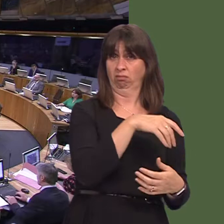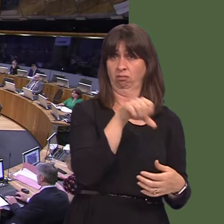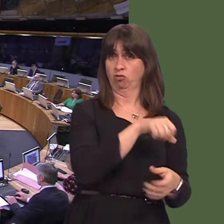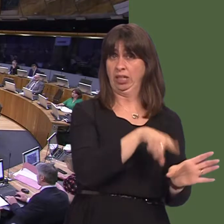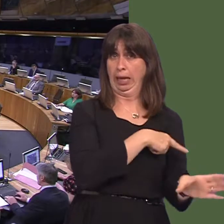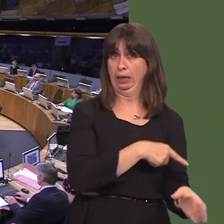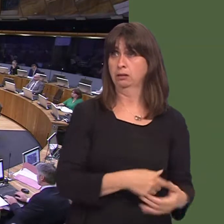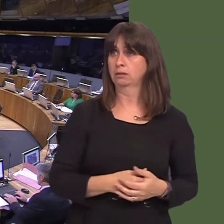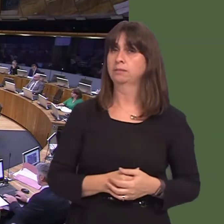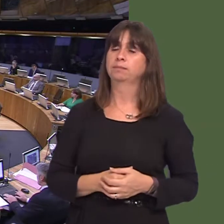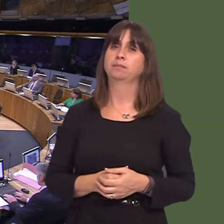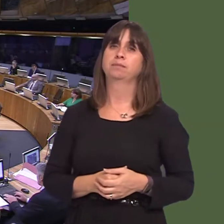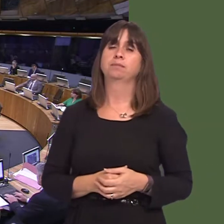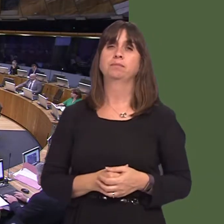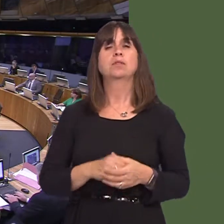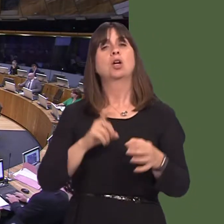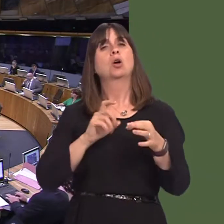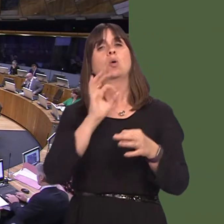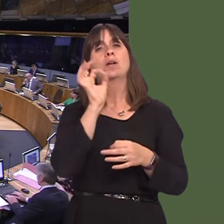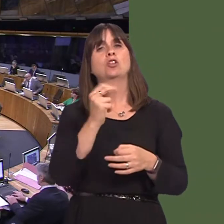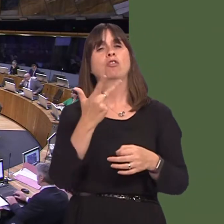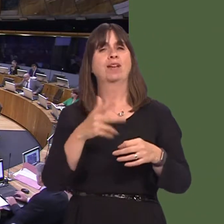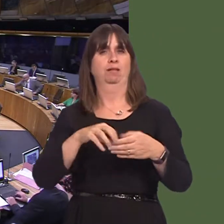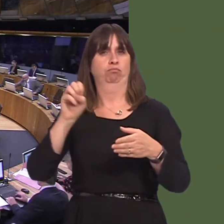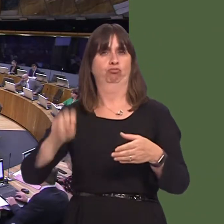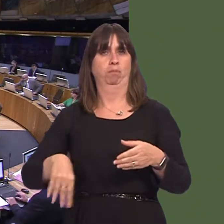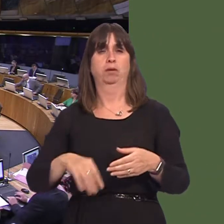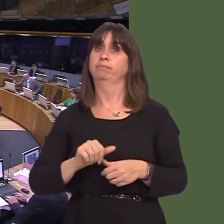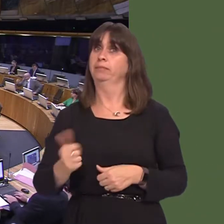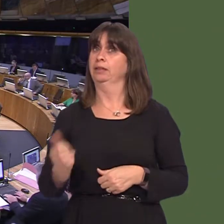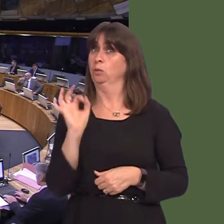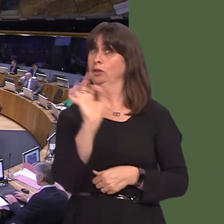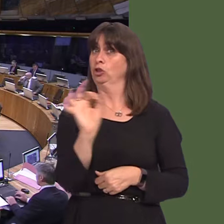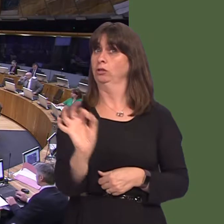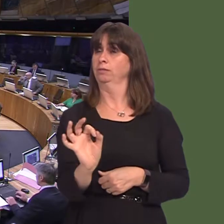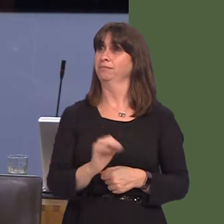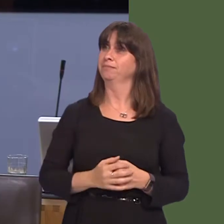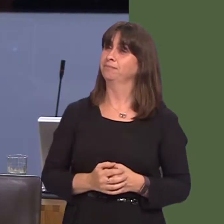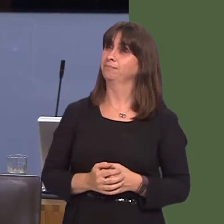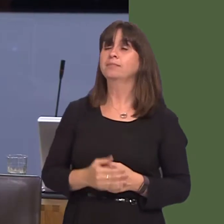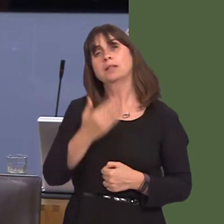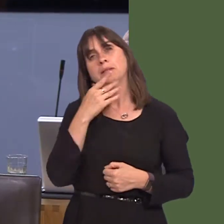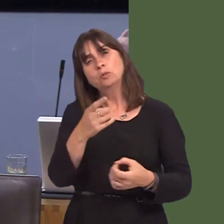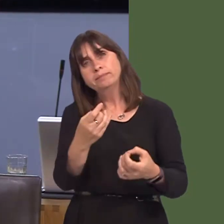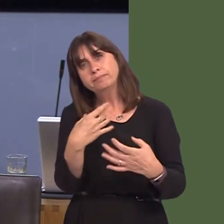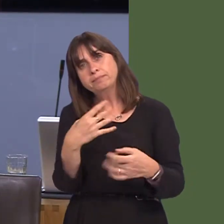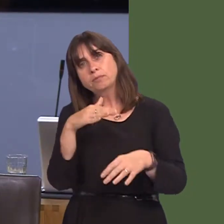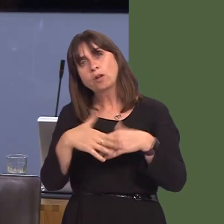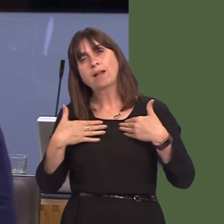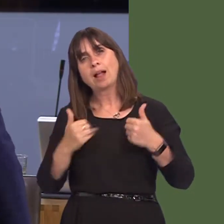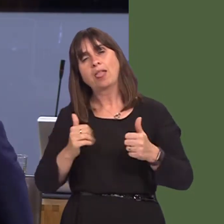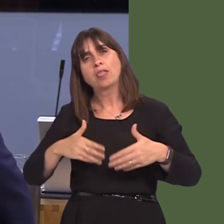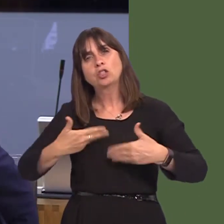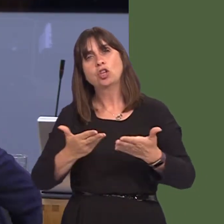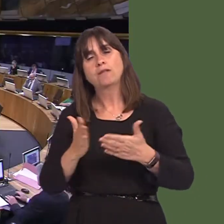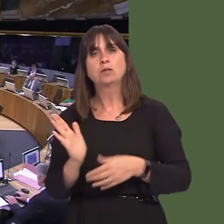Question 3 is withdrawn. Question 4, Paul Davies. Will the First Minister make a statement on the future of health services